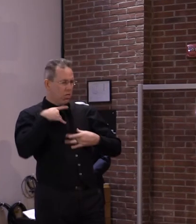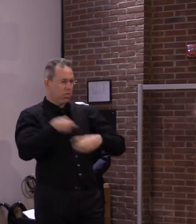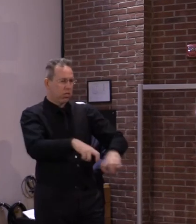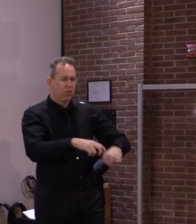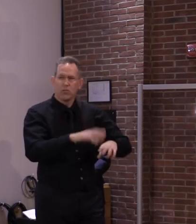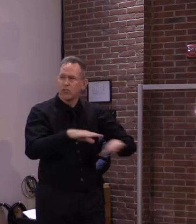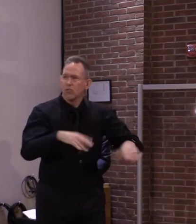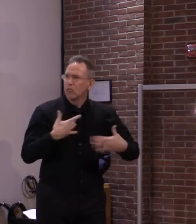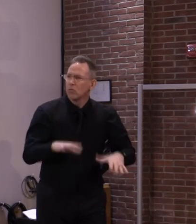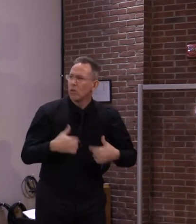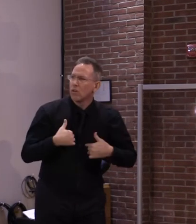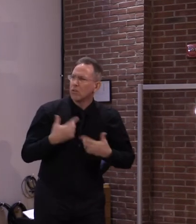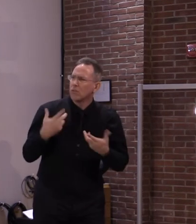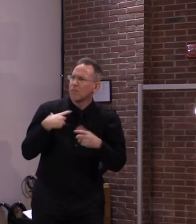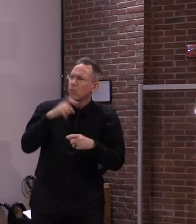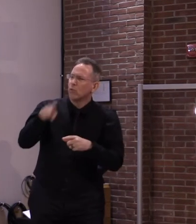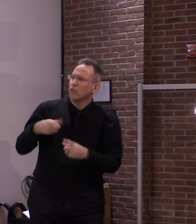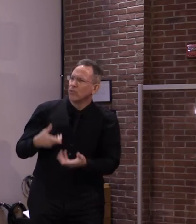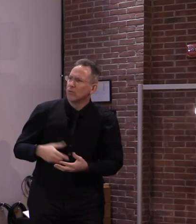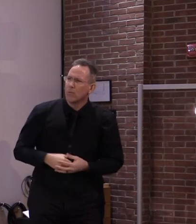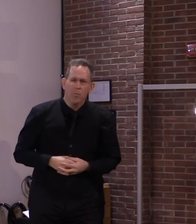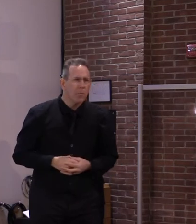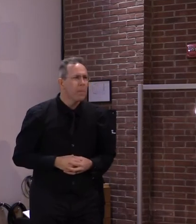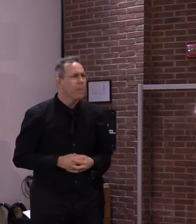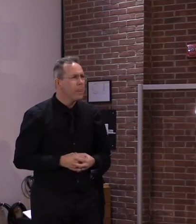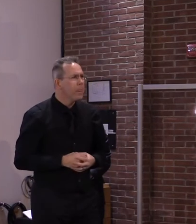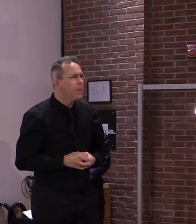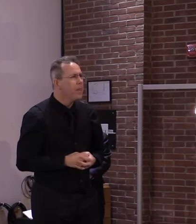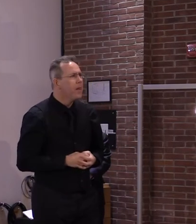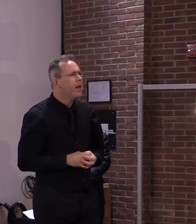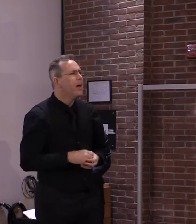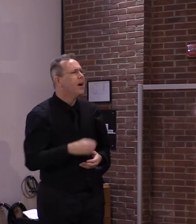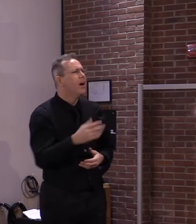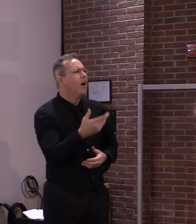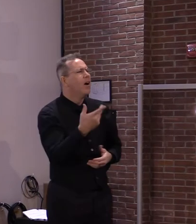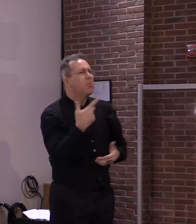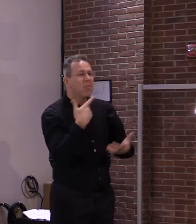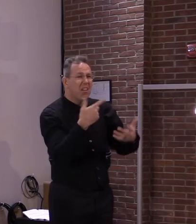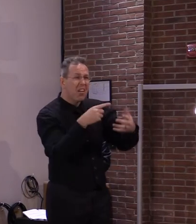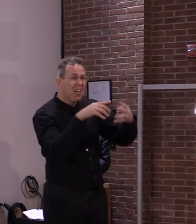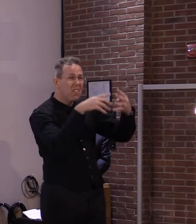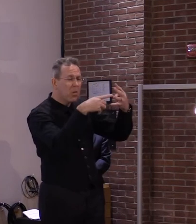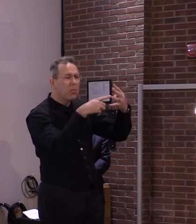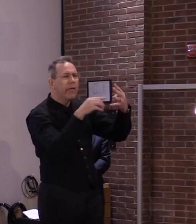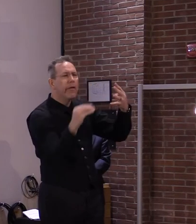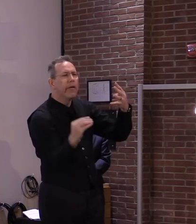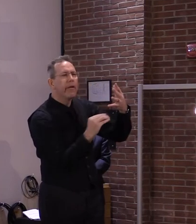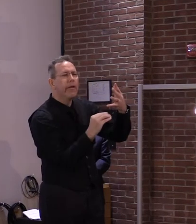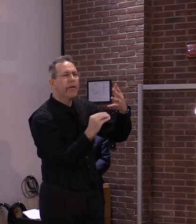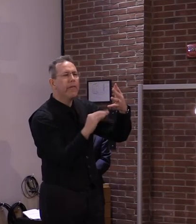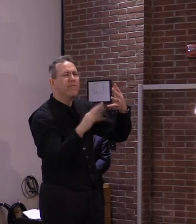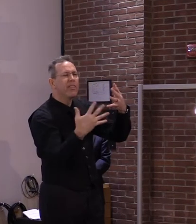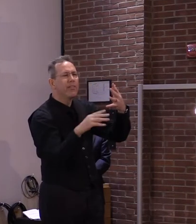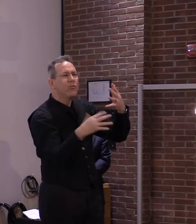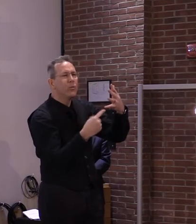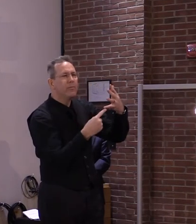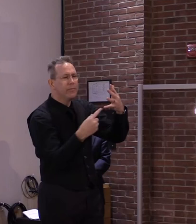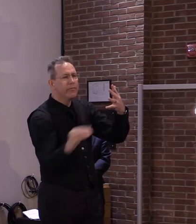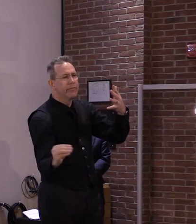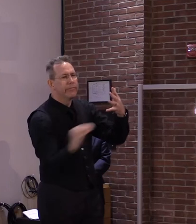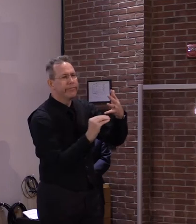answer at this point in time is no but as you know we haven't announced any further phases beyond the groups that we've already talked about